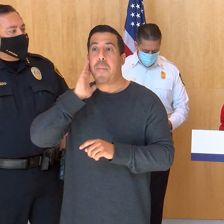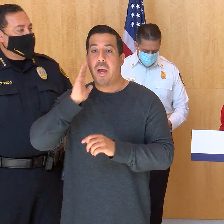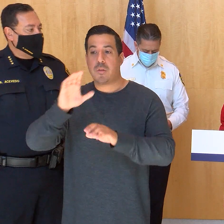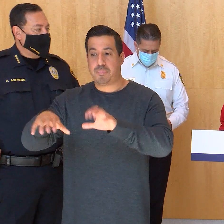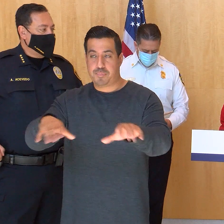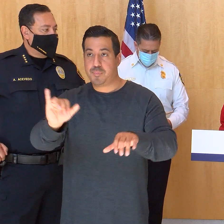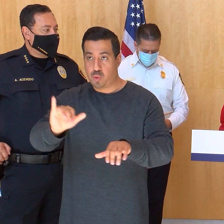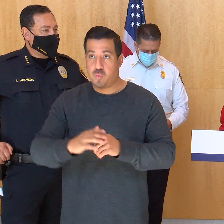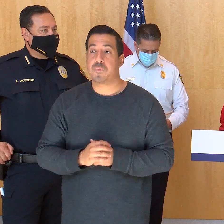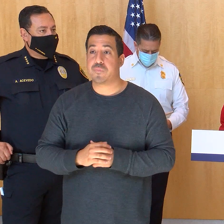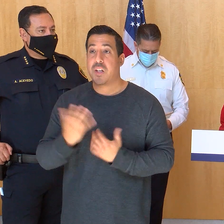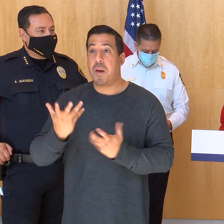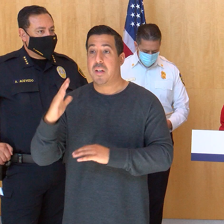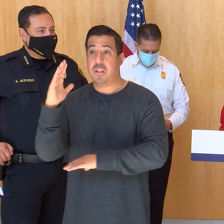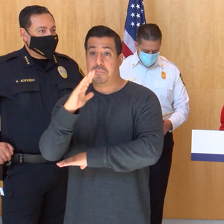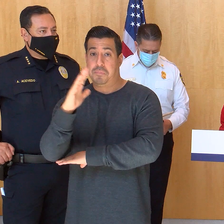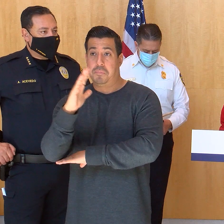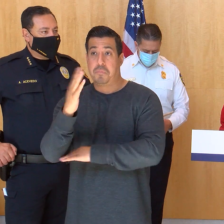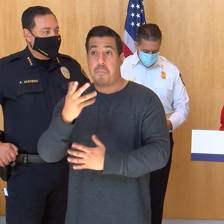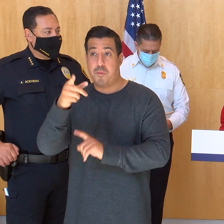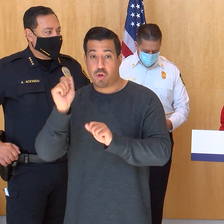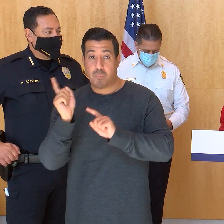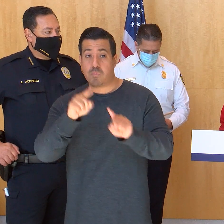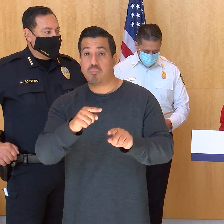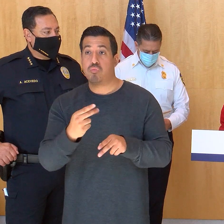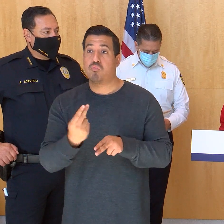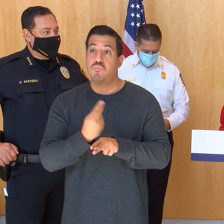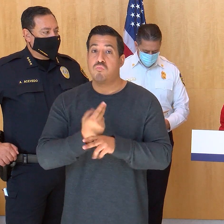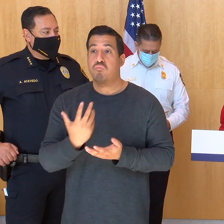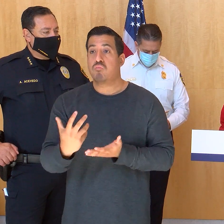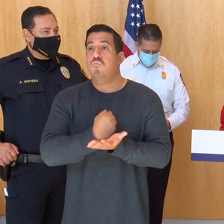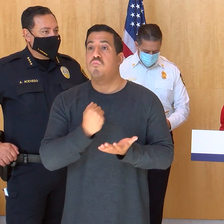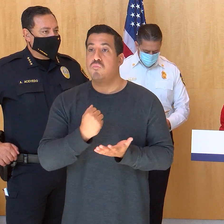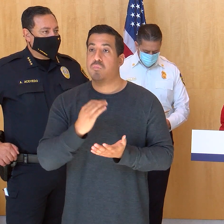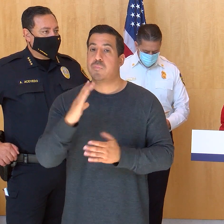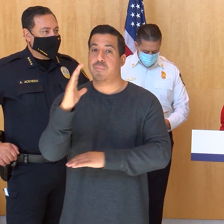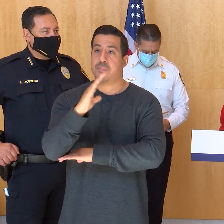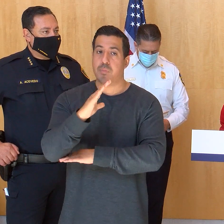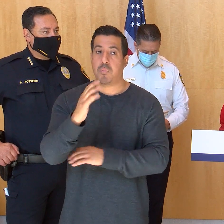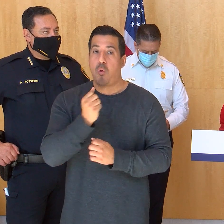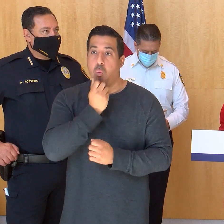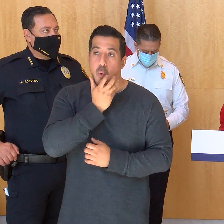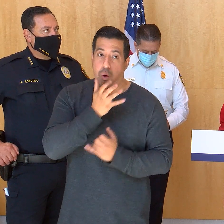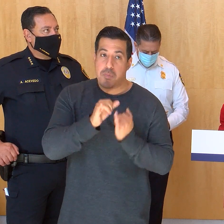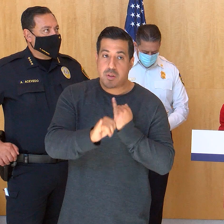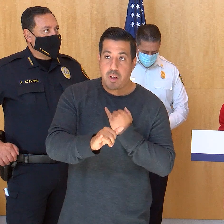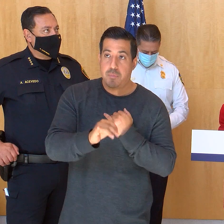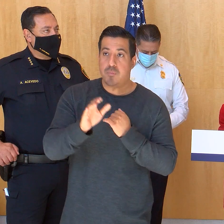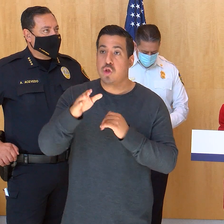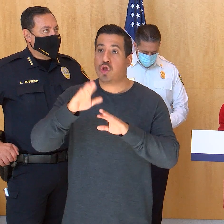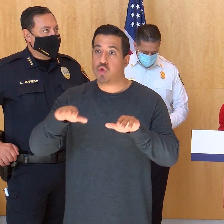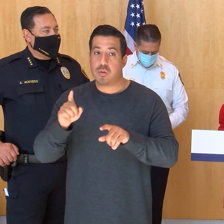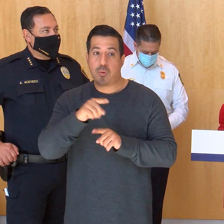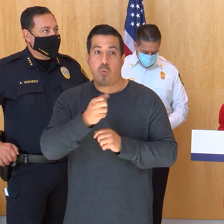maybe in the daytime, you could utilize the daytime and get warmed up, get your